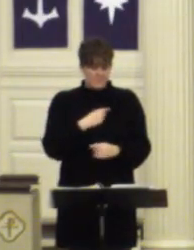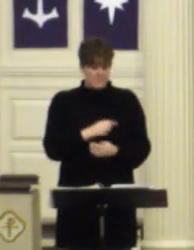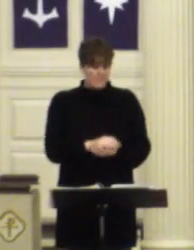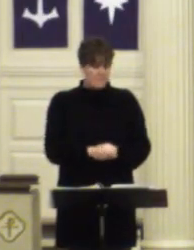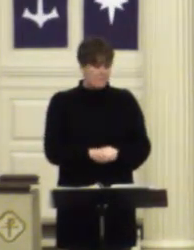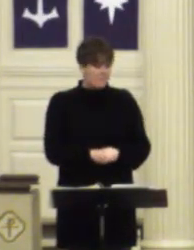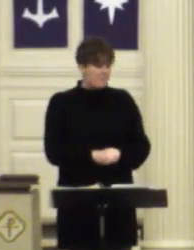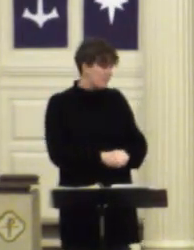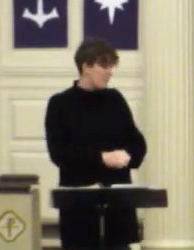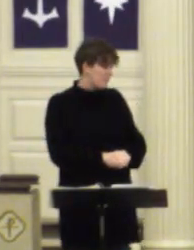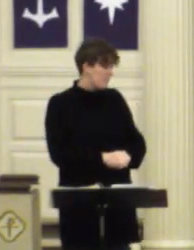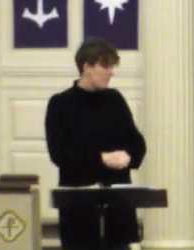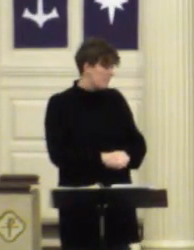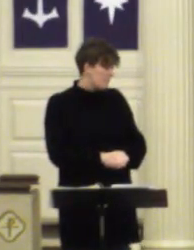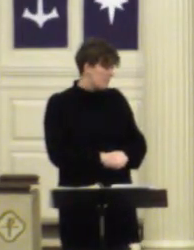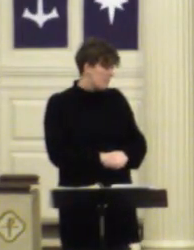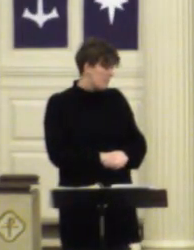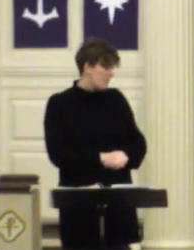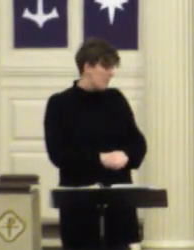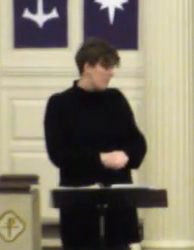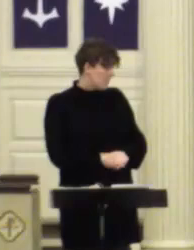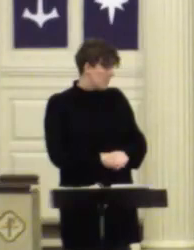me.